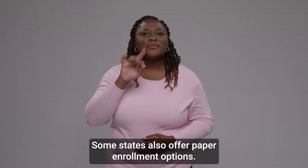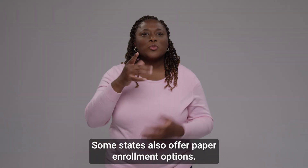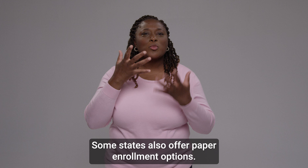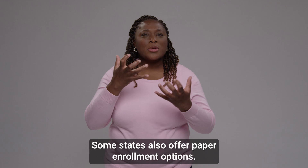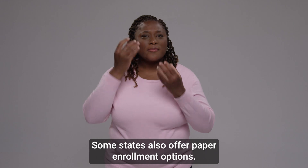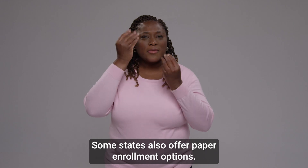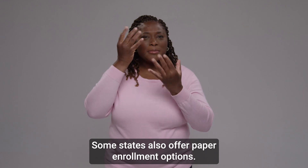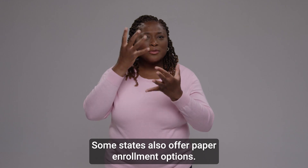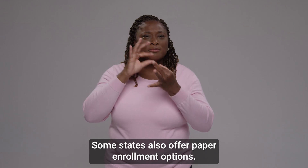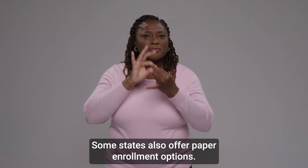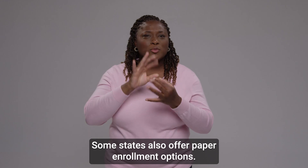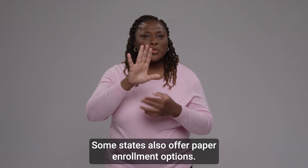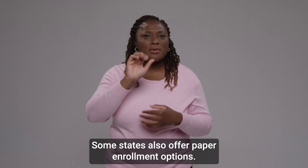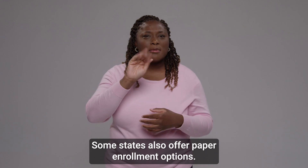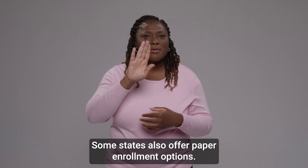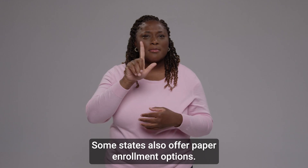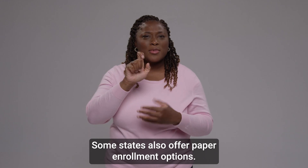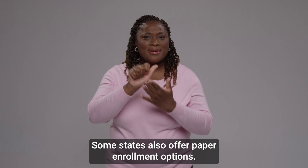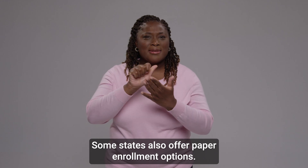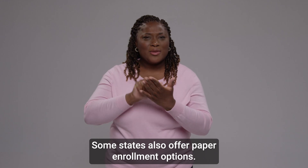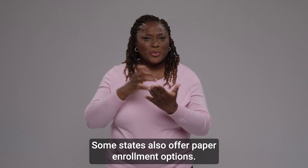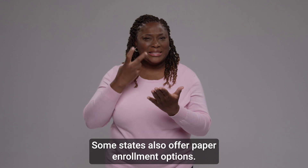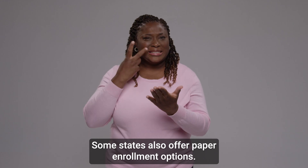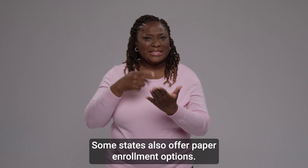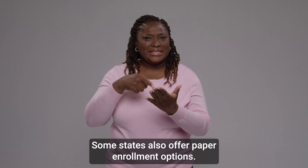states also offer paper enrollment options.